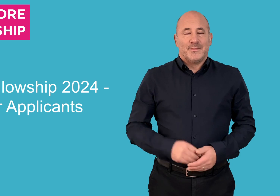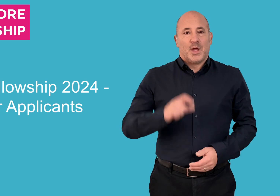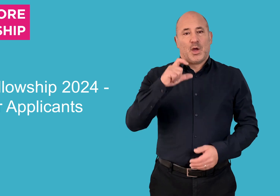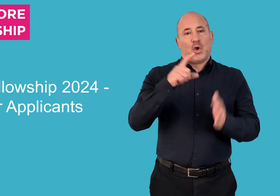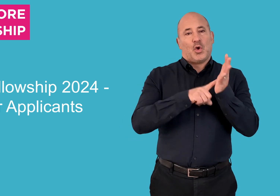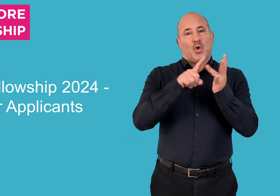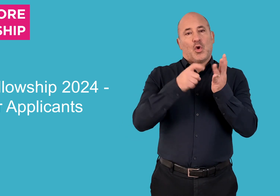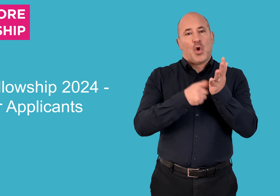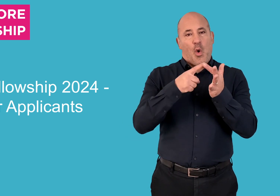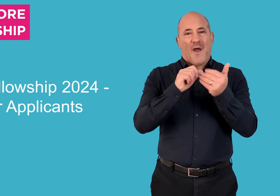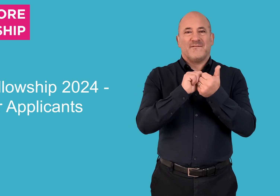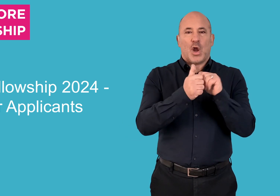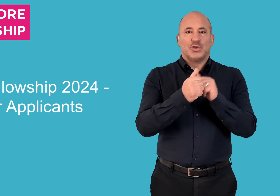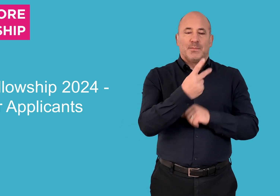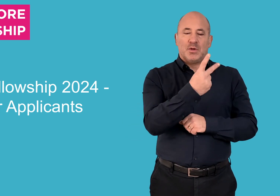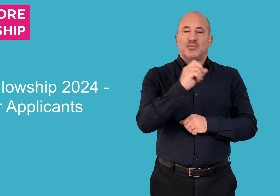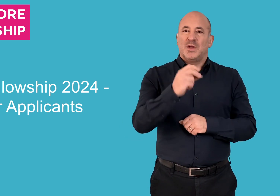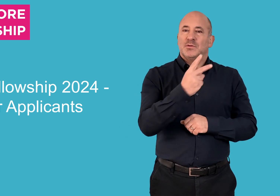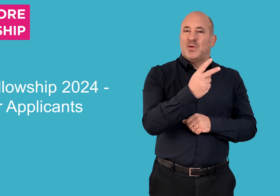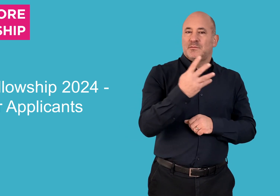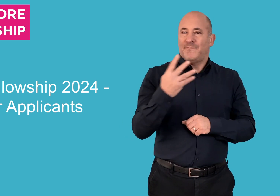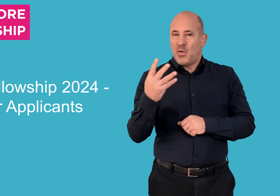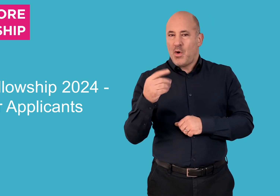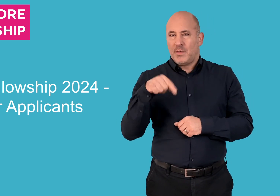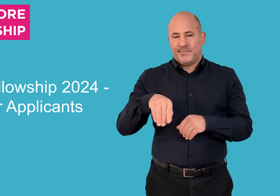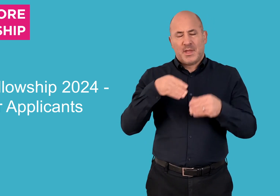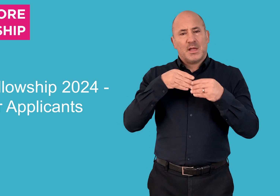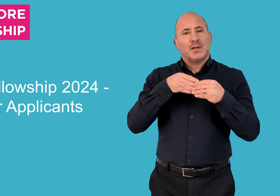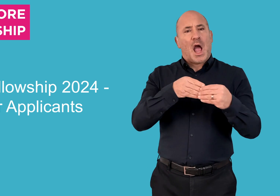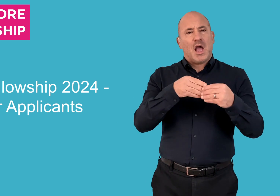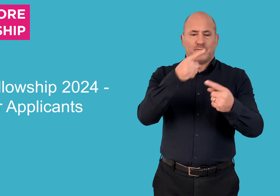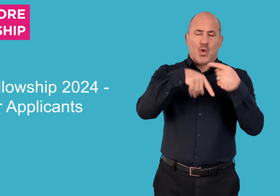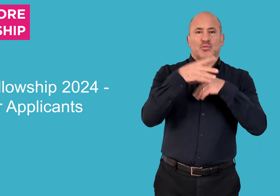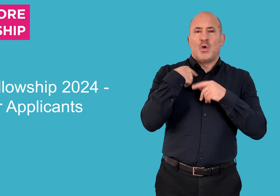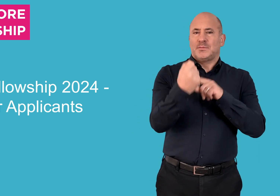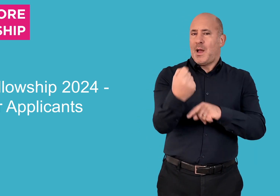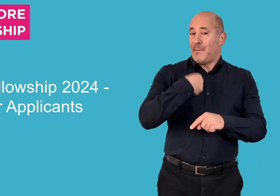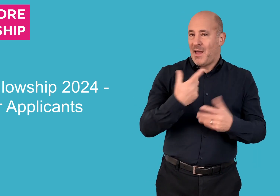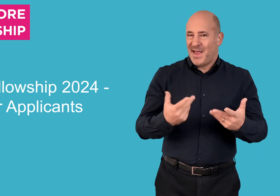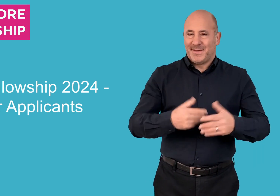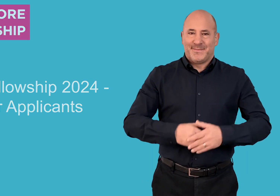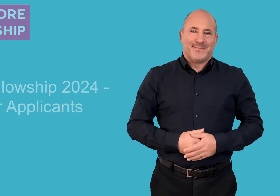Clore Leadership, Clore Fellowship 2024 Guide for Applicants.